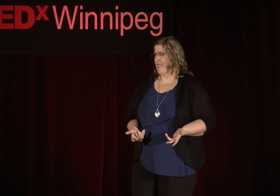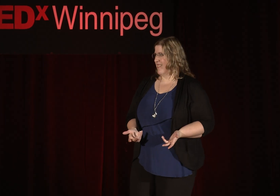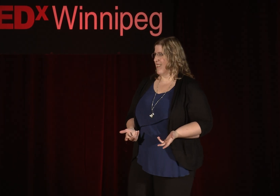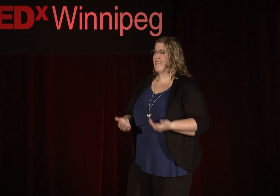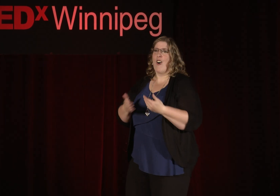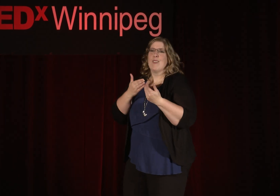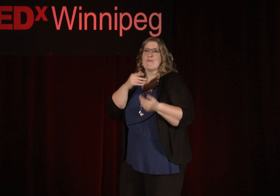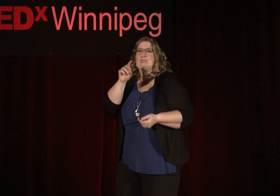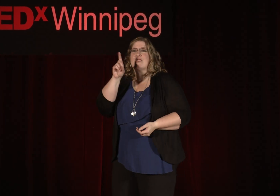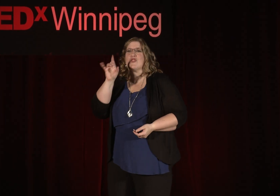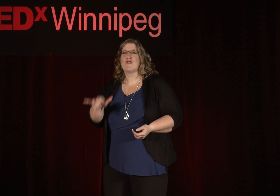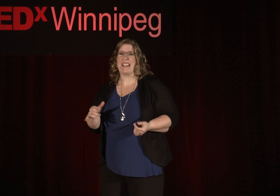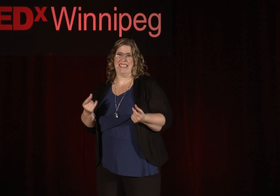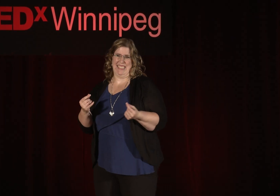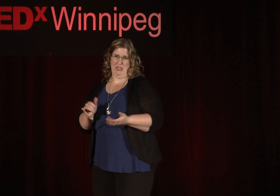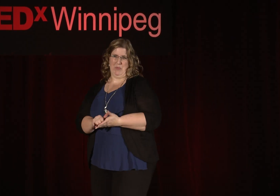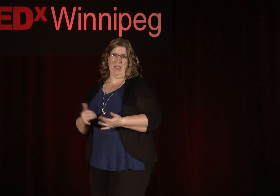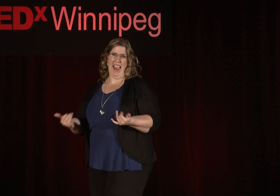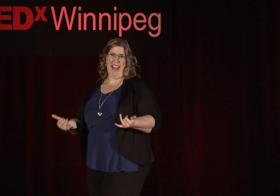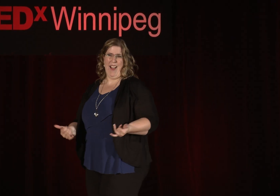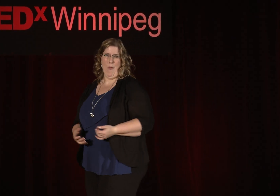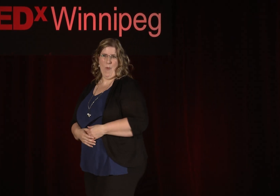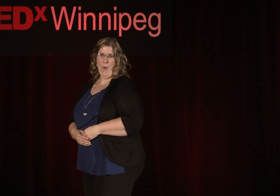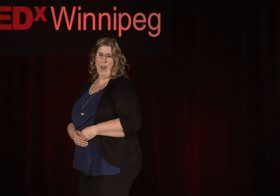It's almost become a trendy thing to do.